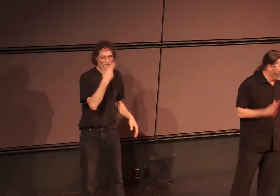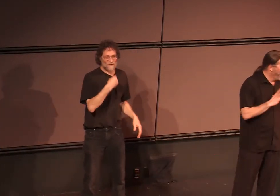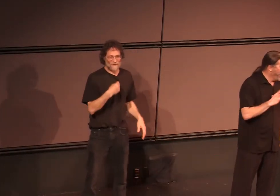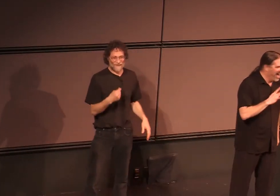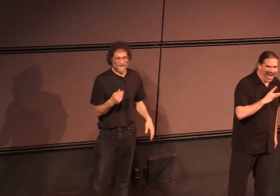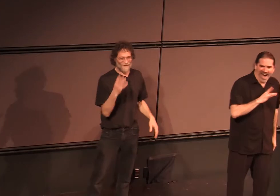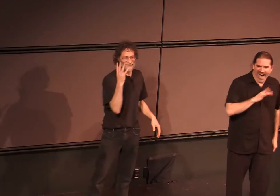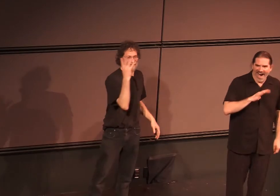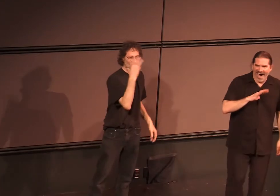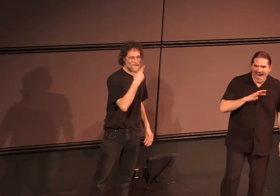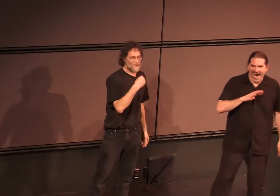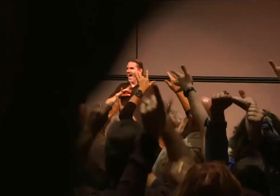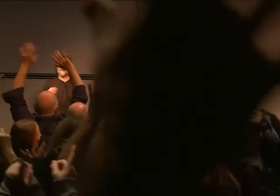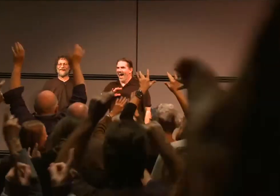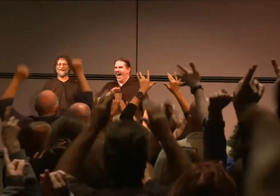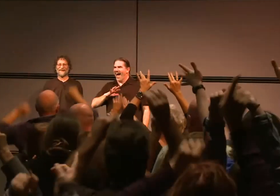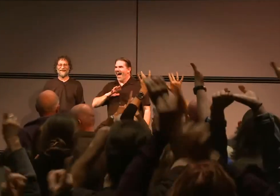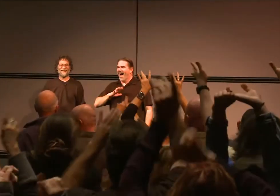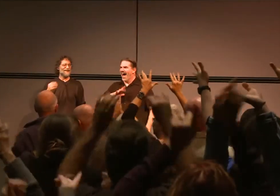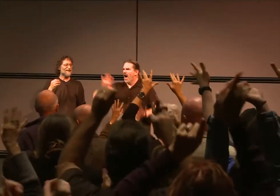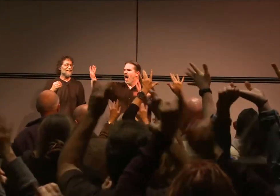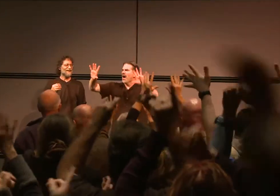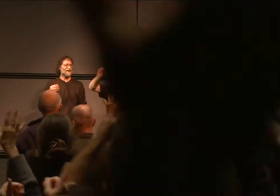Beautiful. Beautiful.